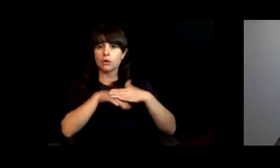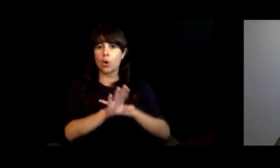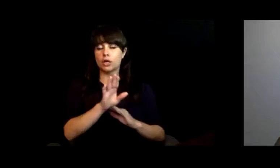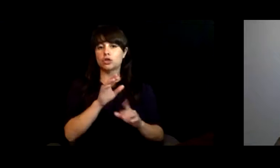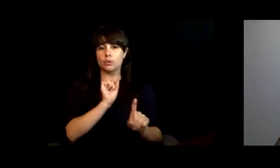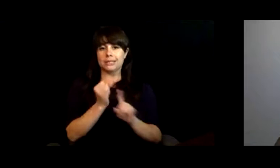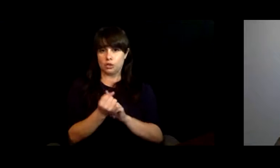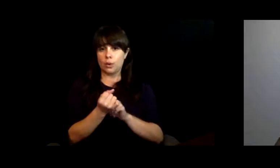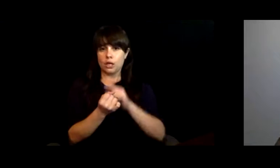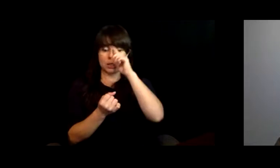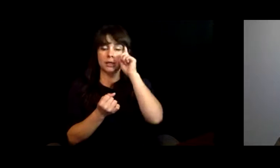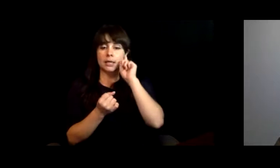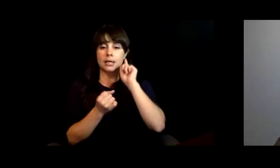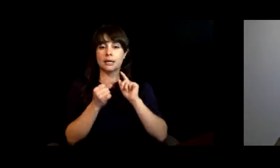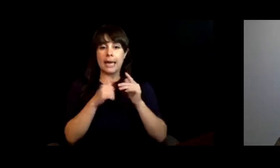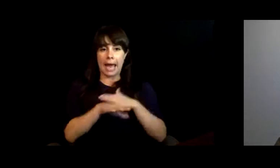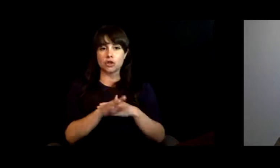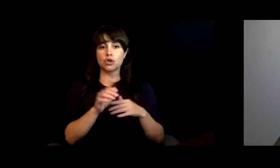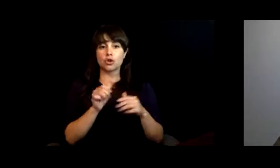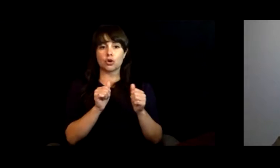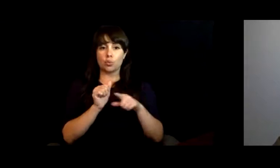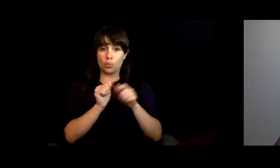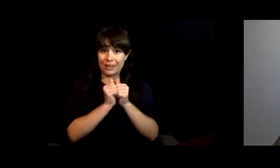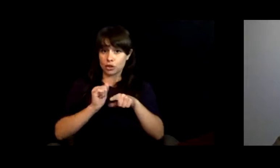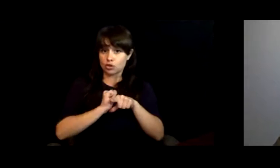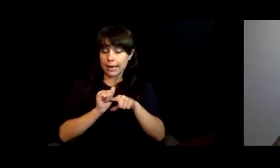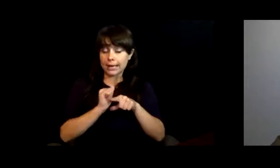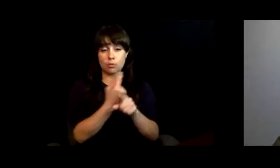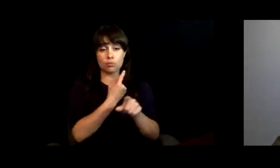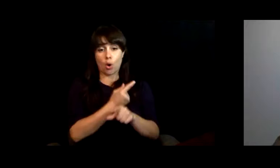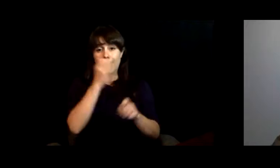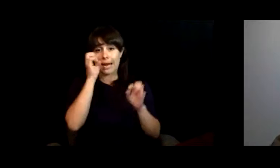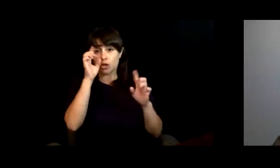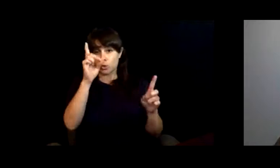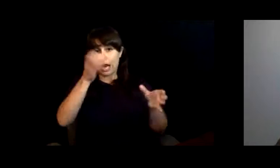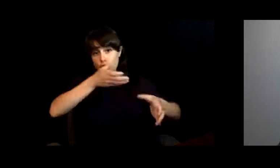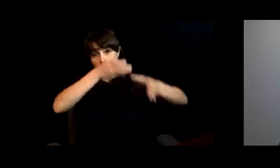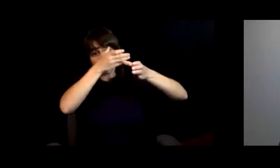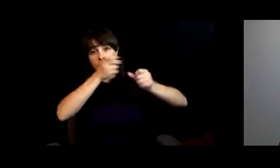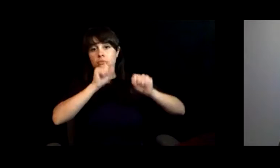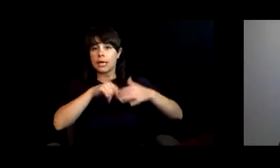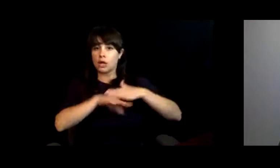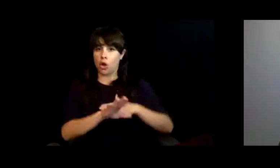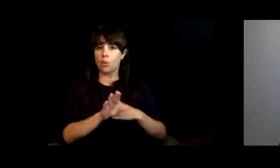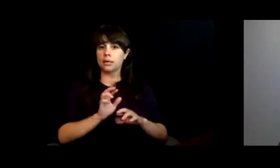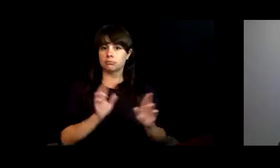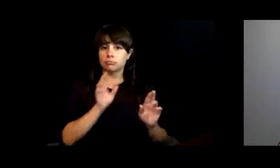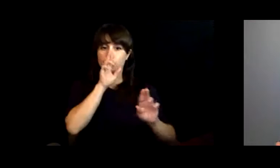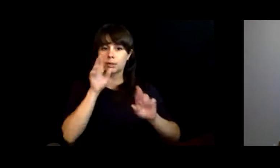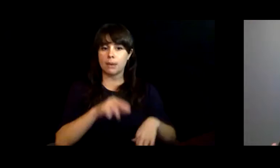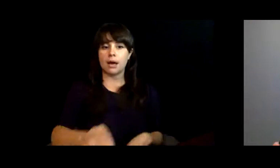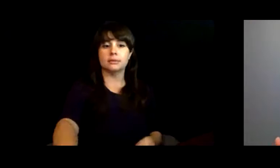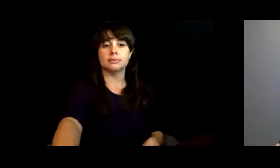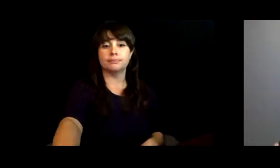enter them in a trained manner where they have the proper education and the proper training. They spend